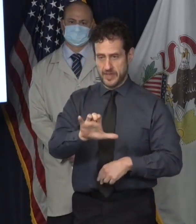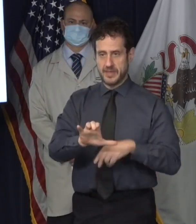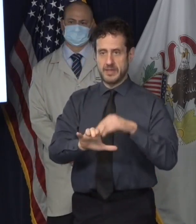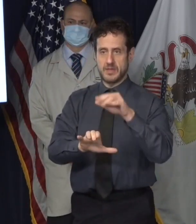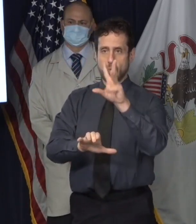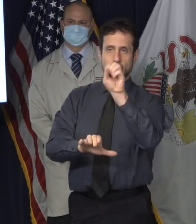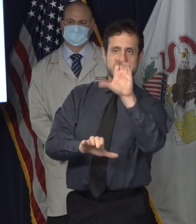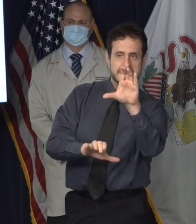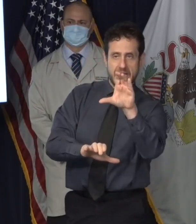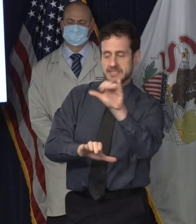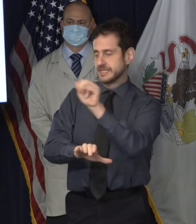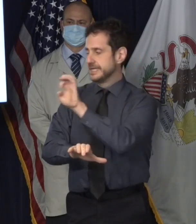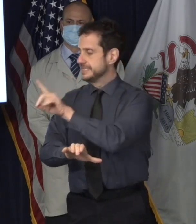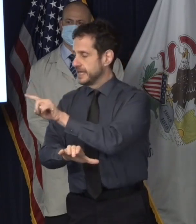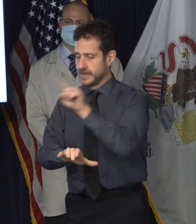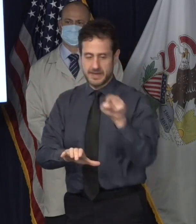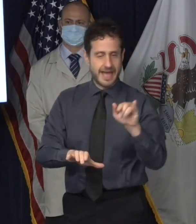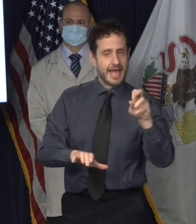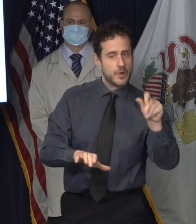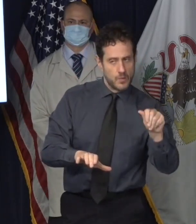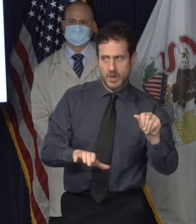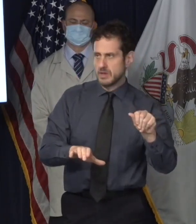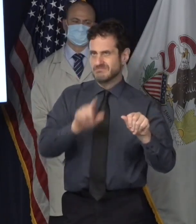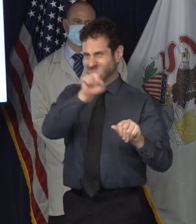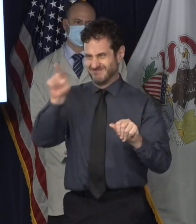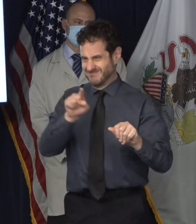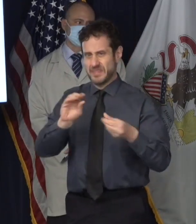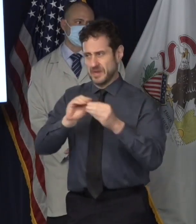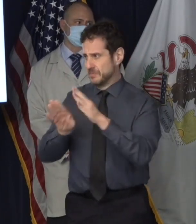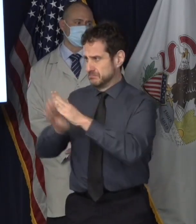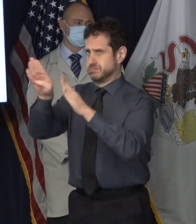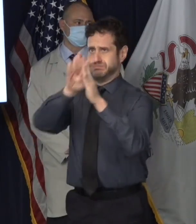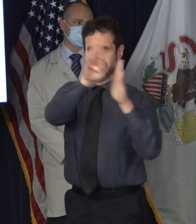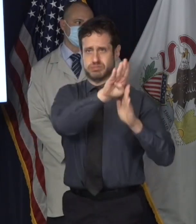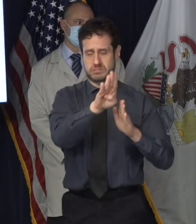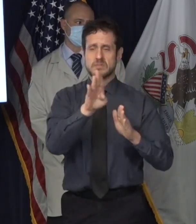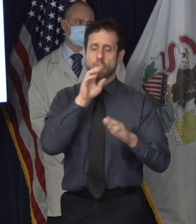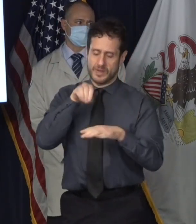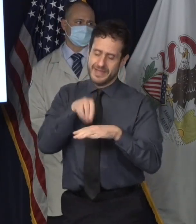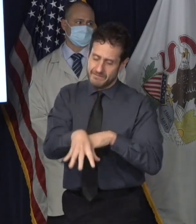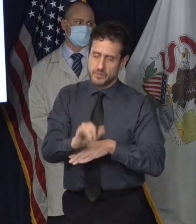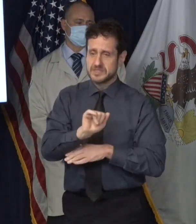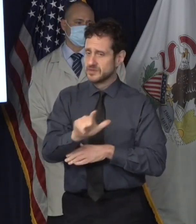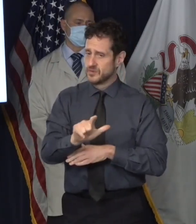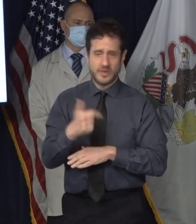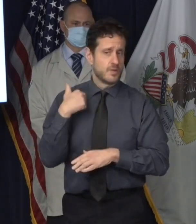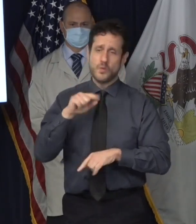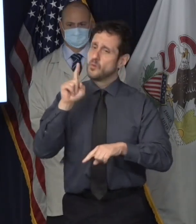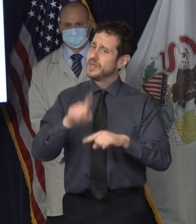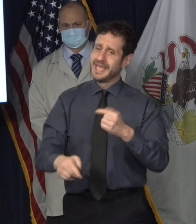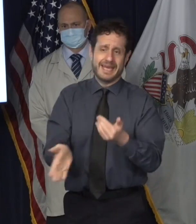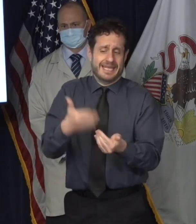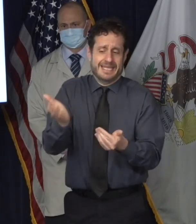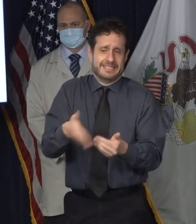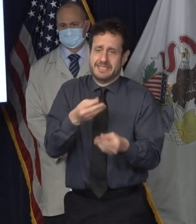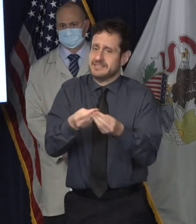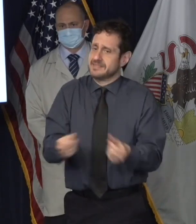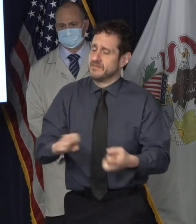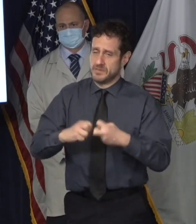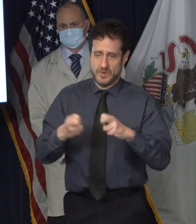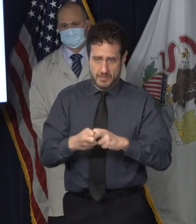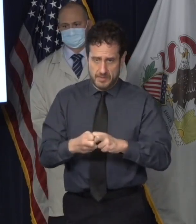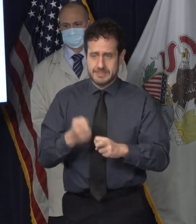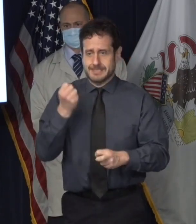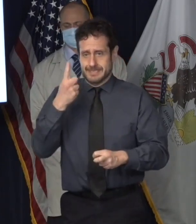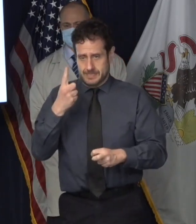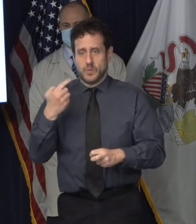a spillover effect. There is no easy fix for the effects of this virus on our economy